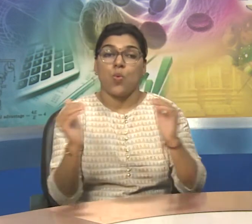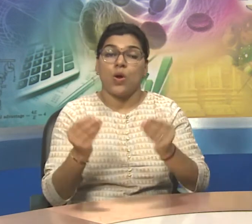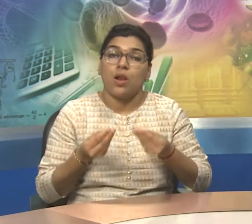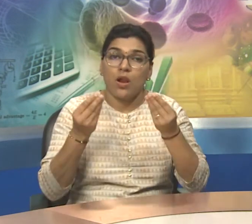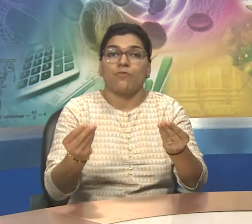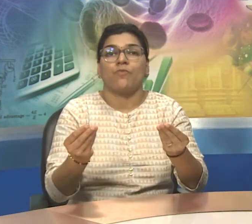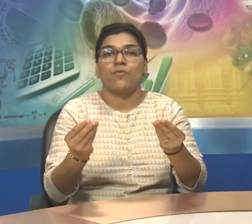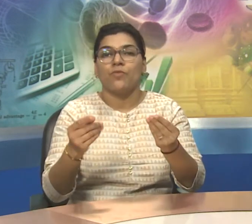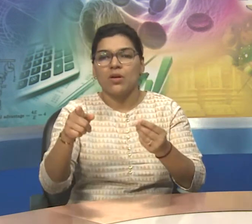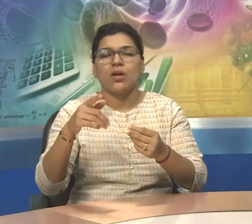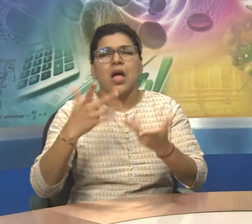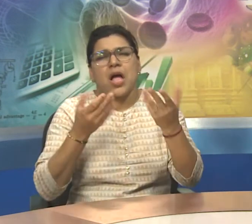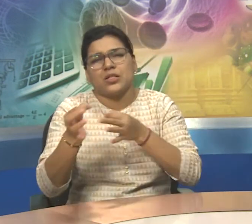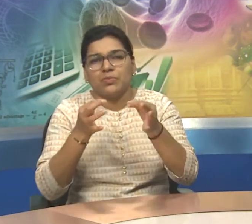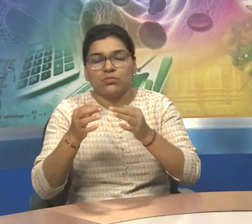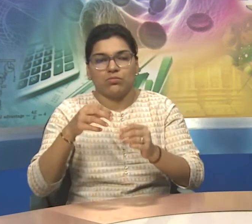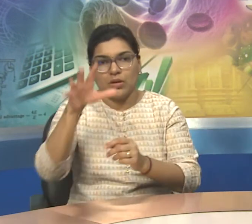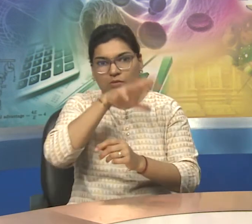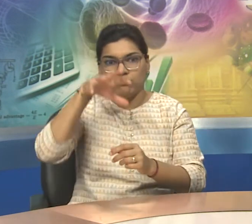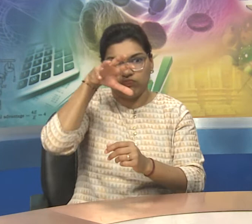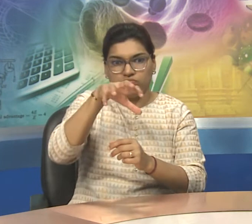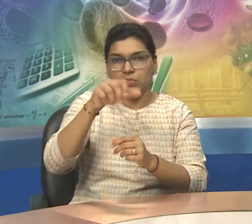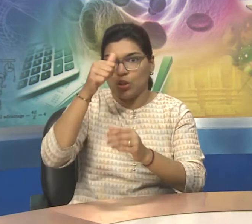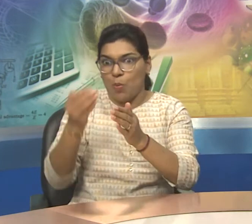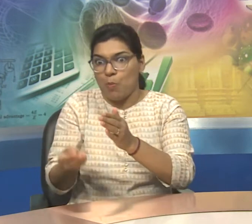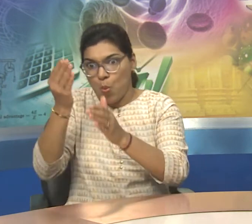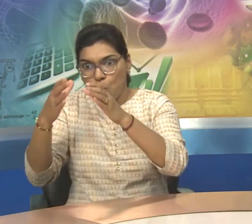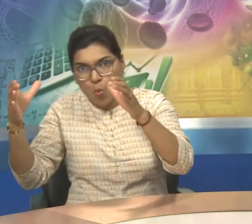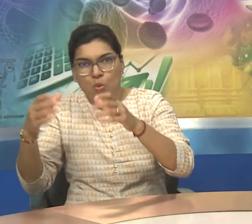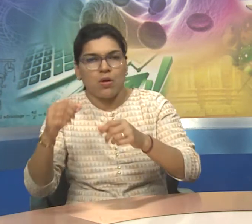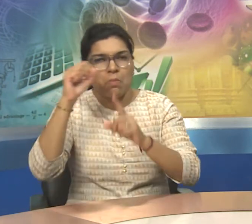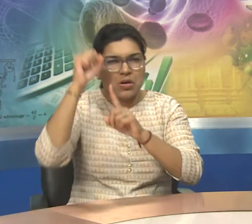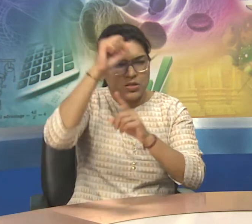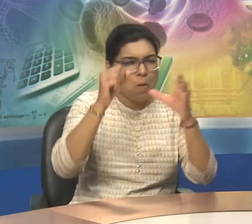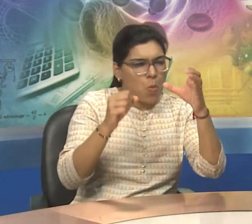a person who believe in all religion